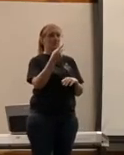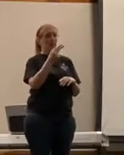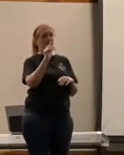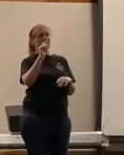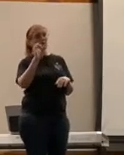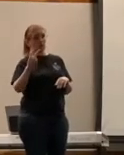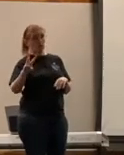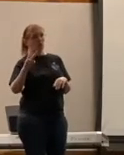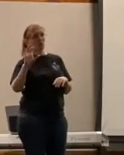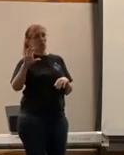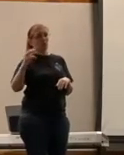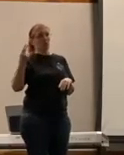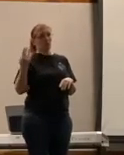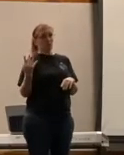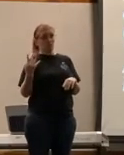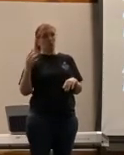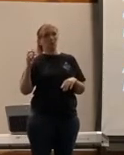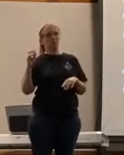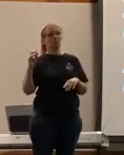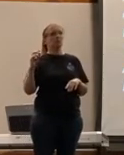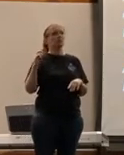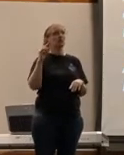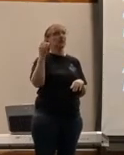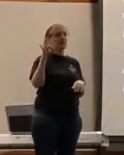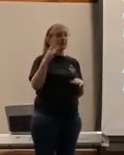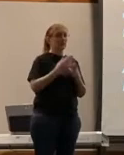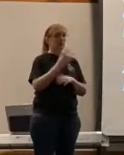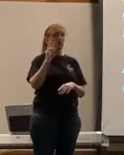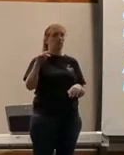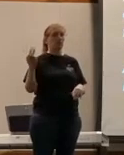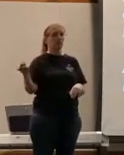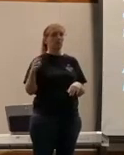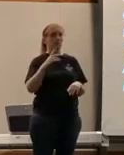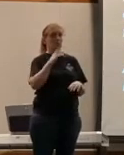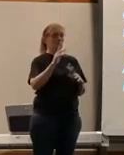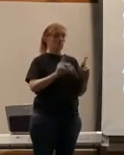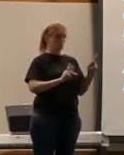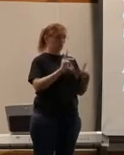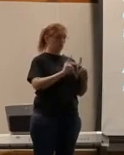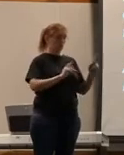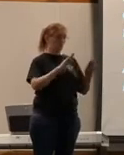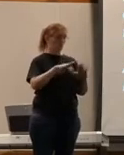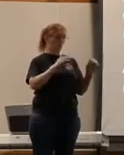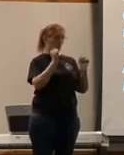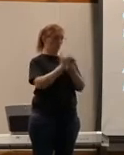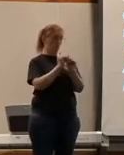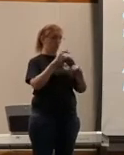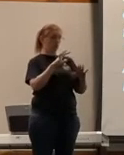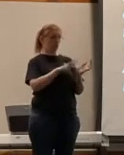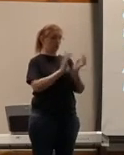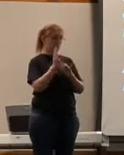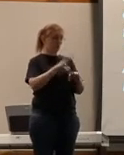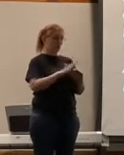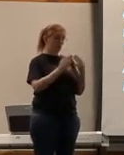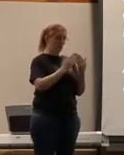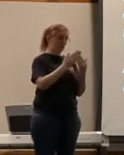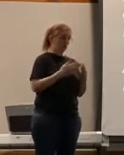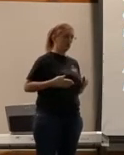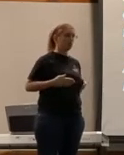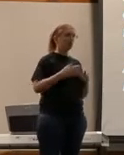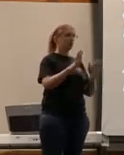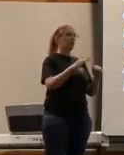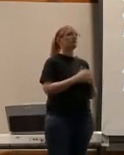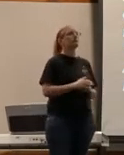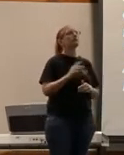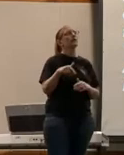4, verse 18 through 22, I want to show you how Jesus, or the disciples walked with Jesus on Easy Street. As